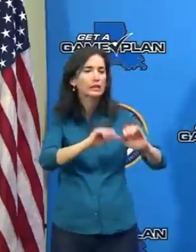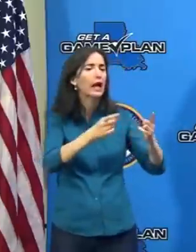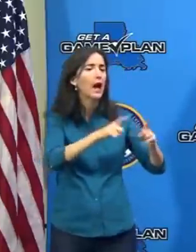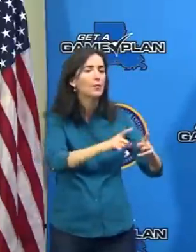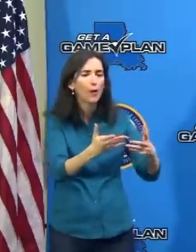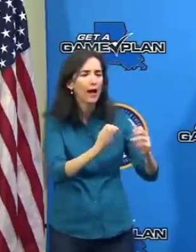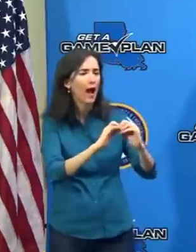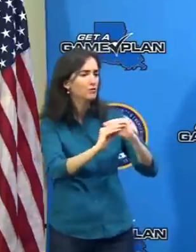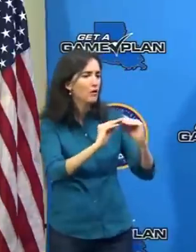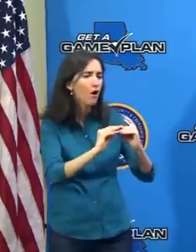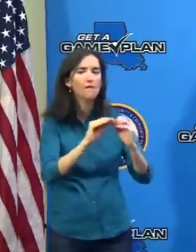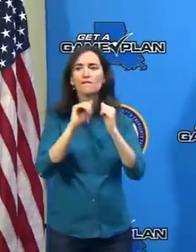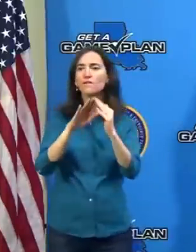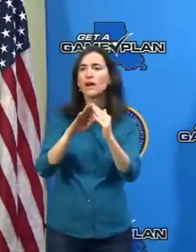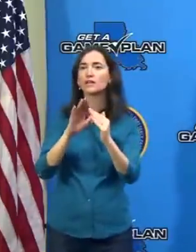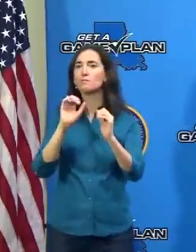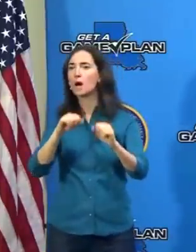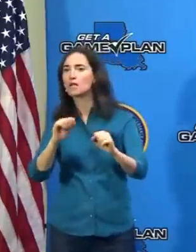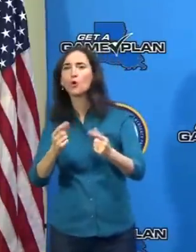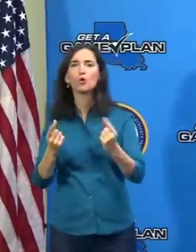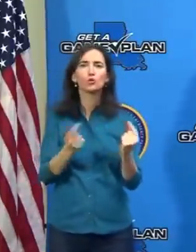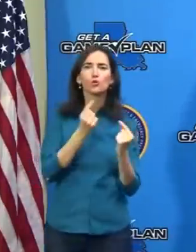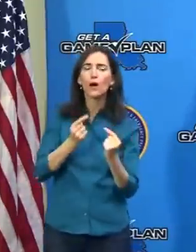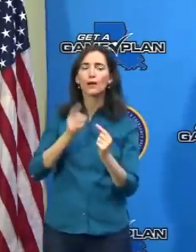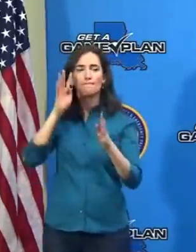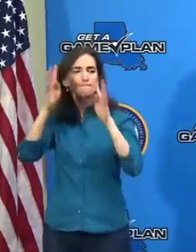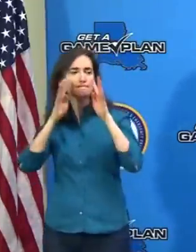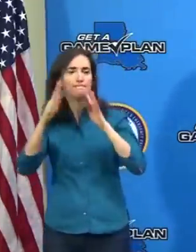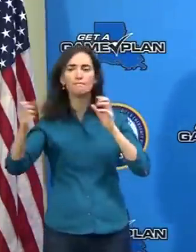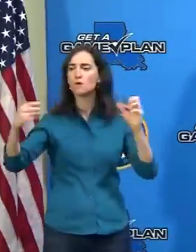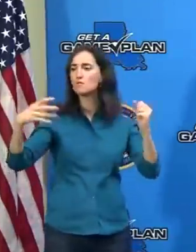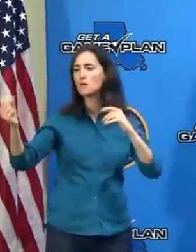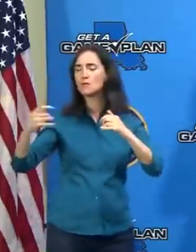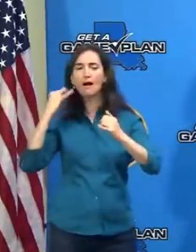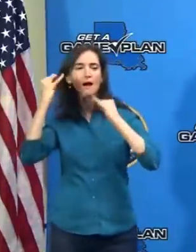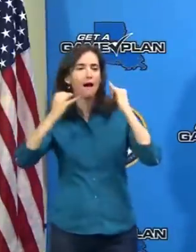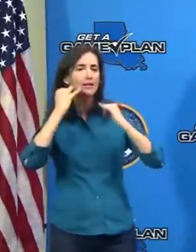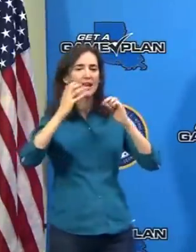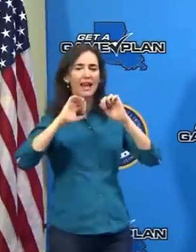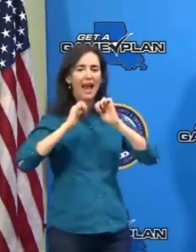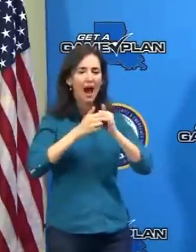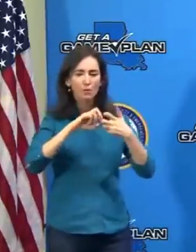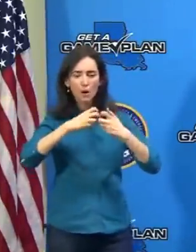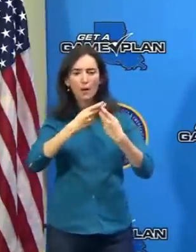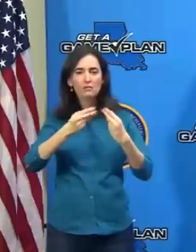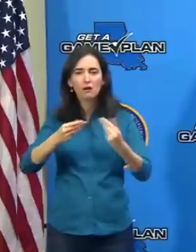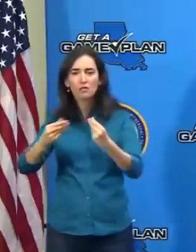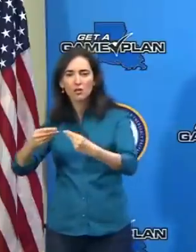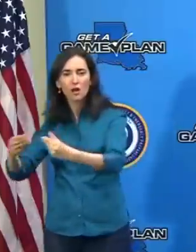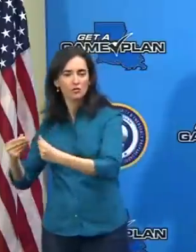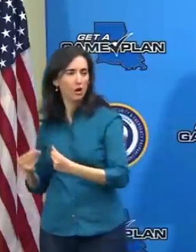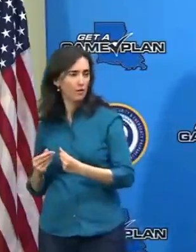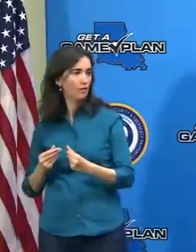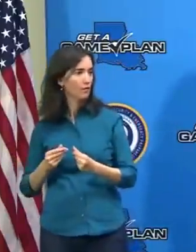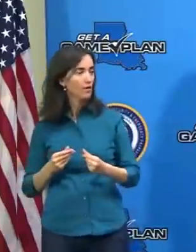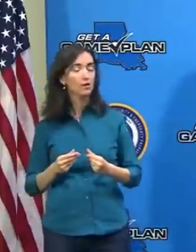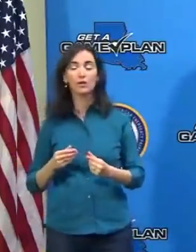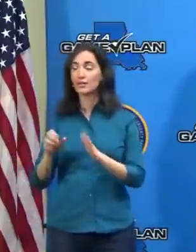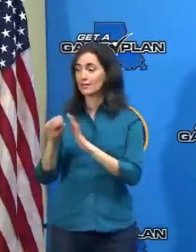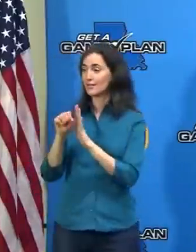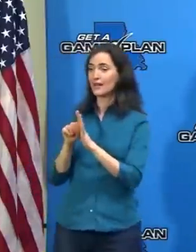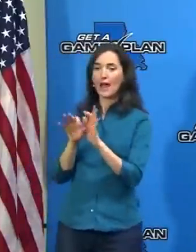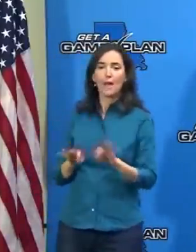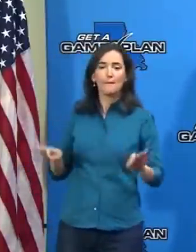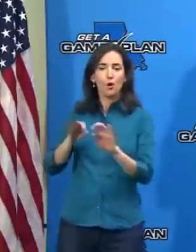contingency that we believe may be applicable on those most important missions that the state has, which